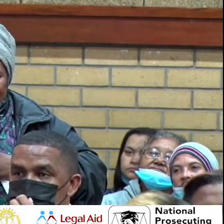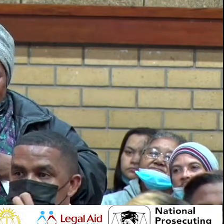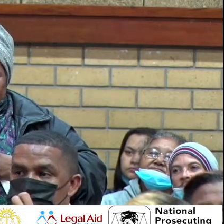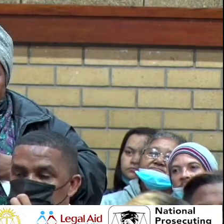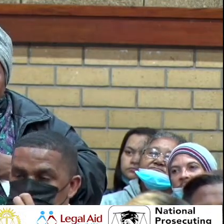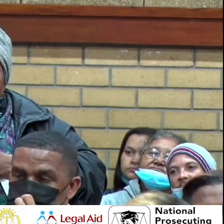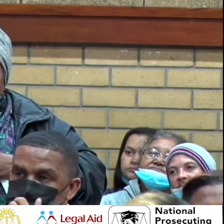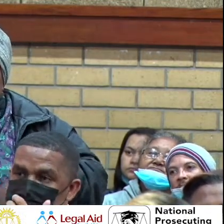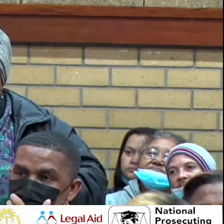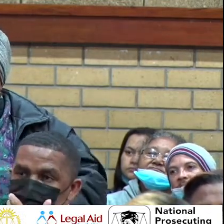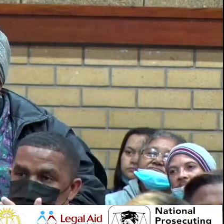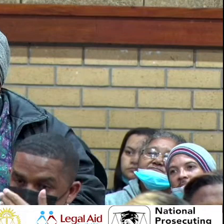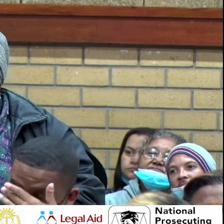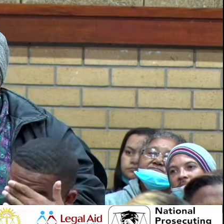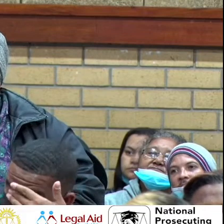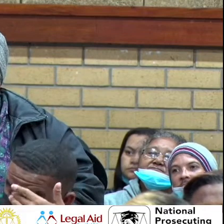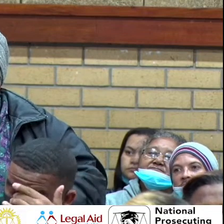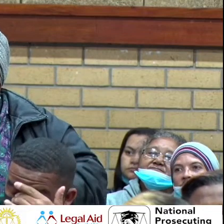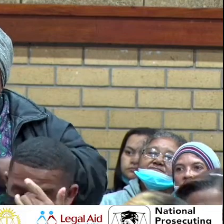Siqinyiwe.